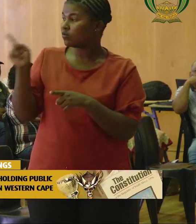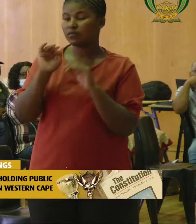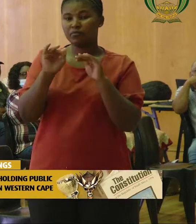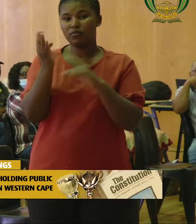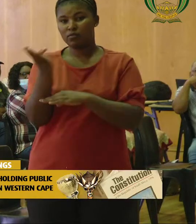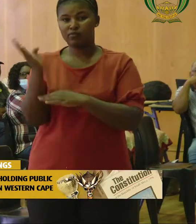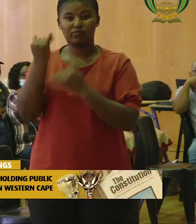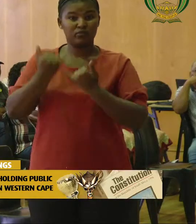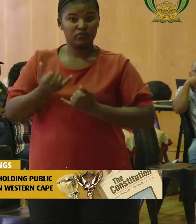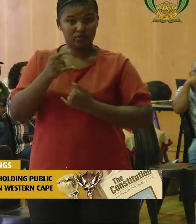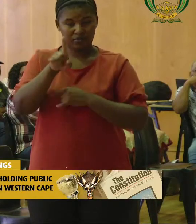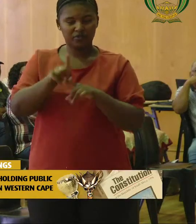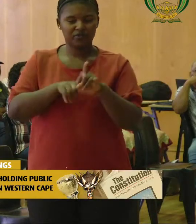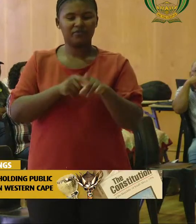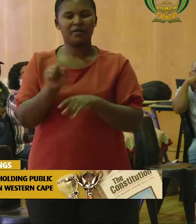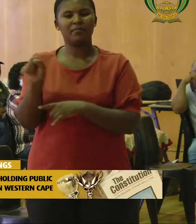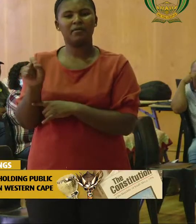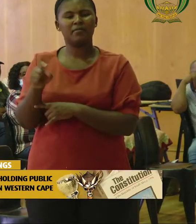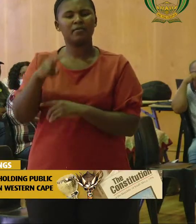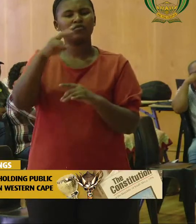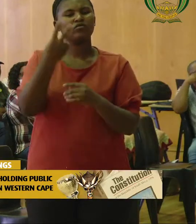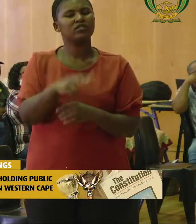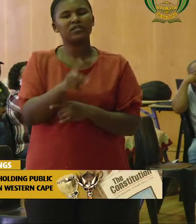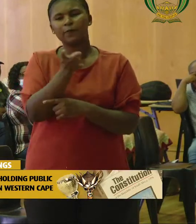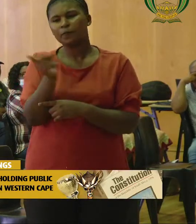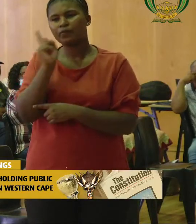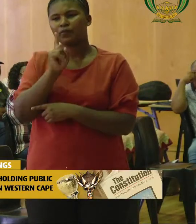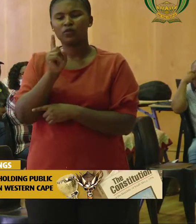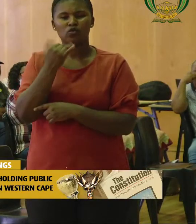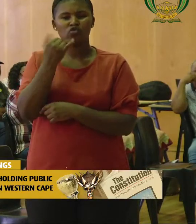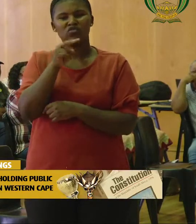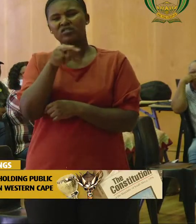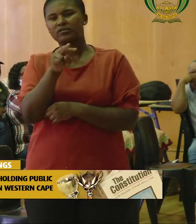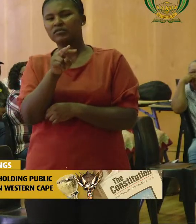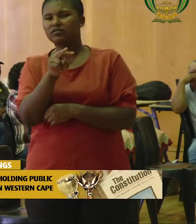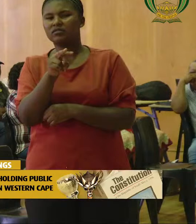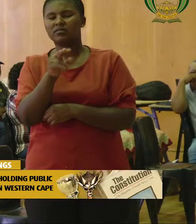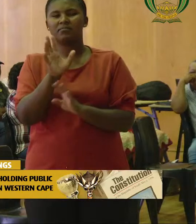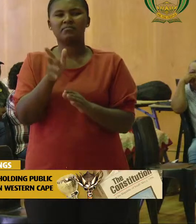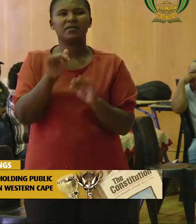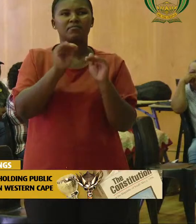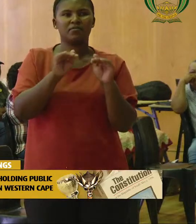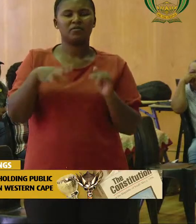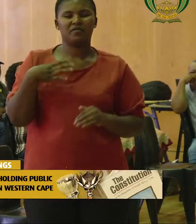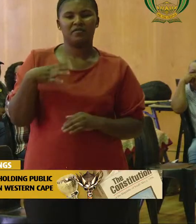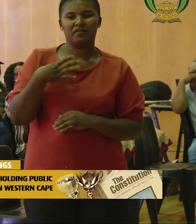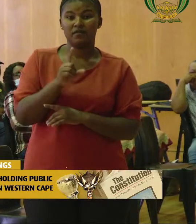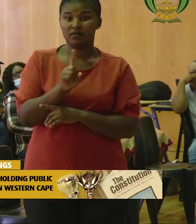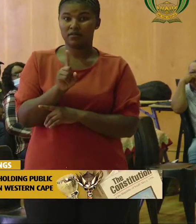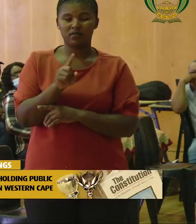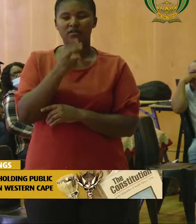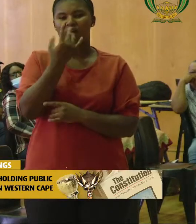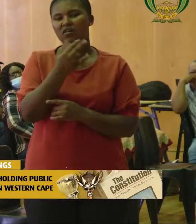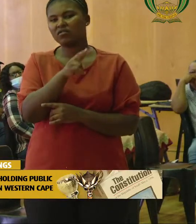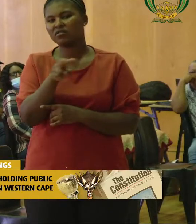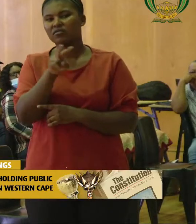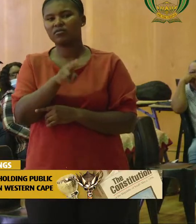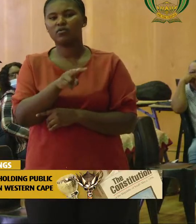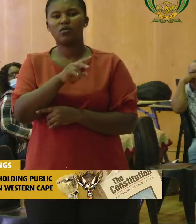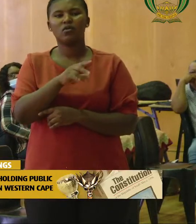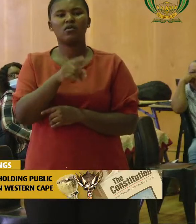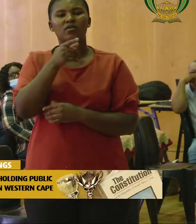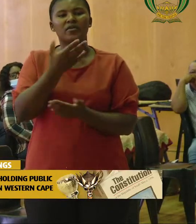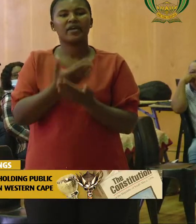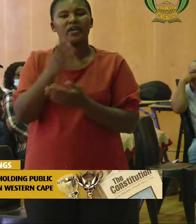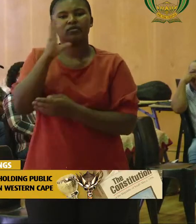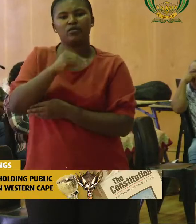the House. If you look at us here, do not look at the skin color of the people that are here. Do not look what people can